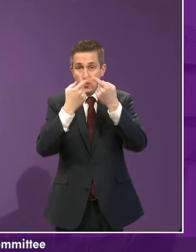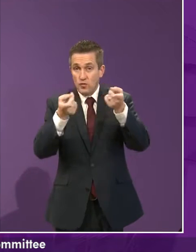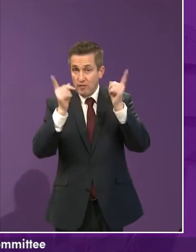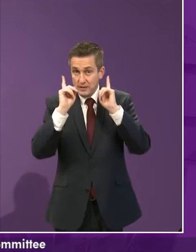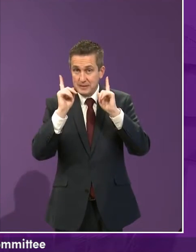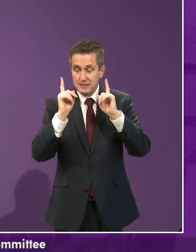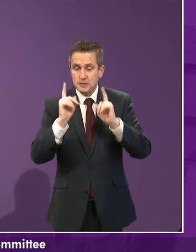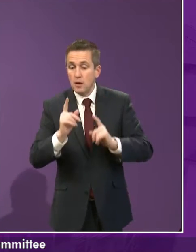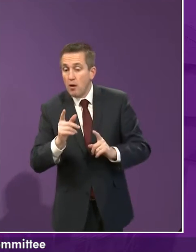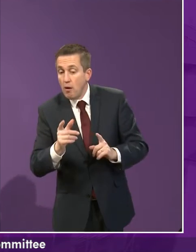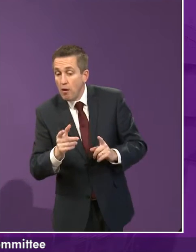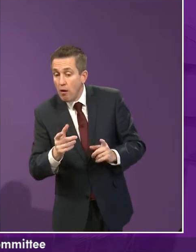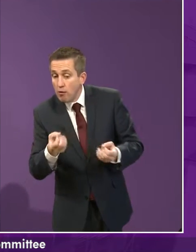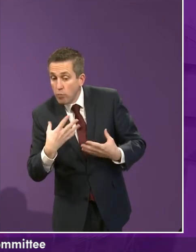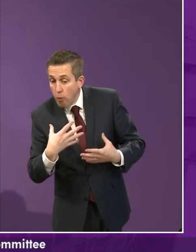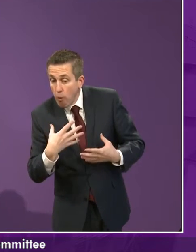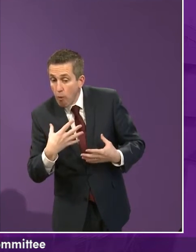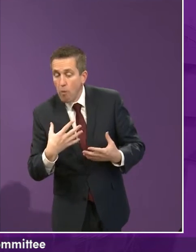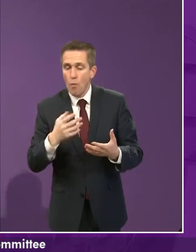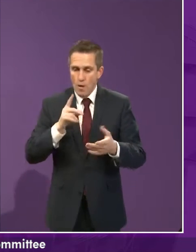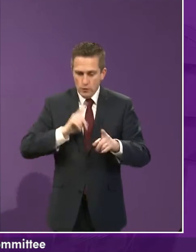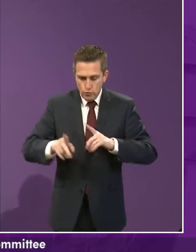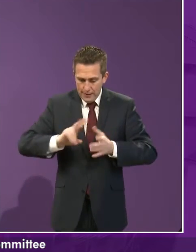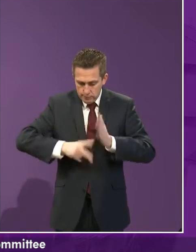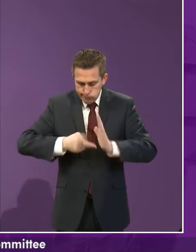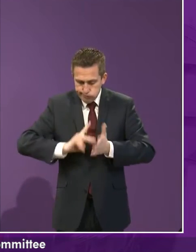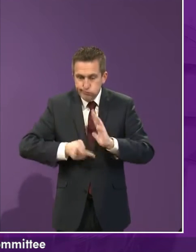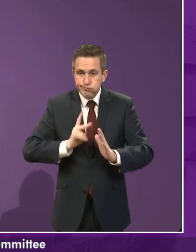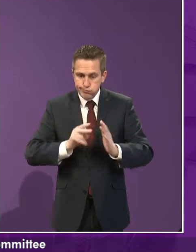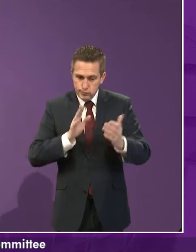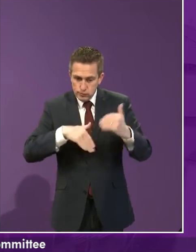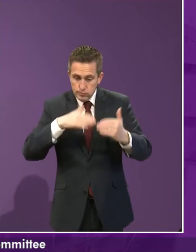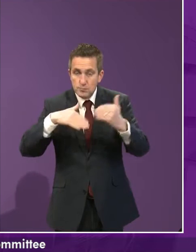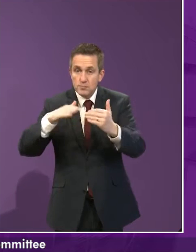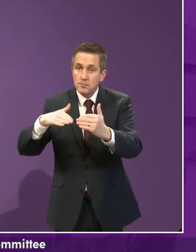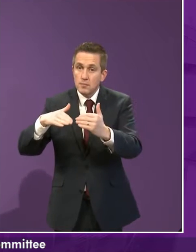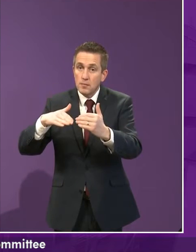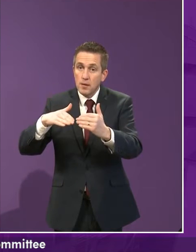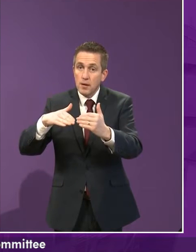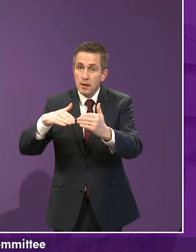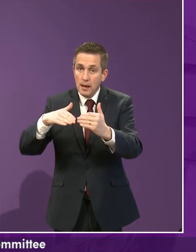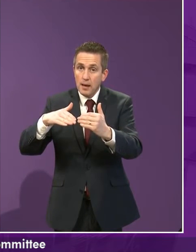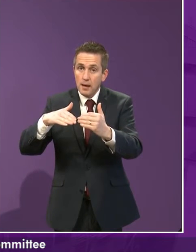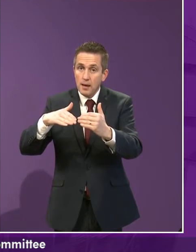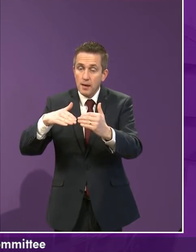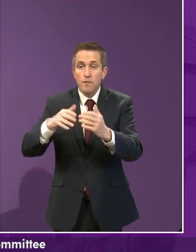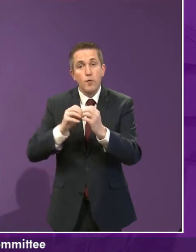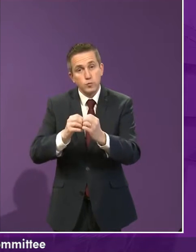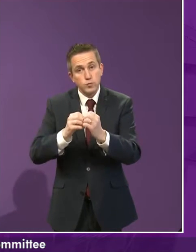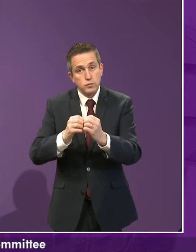the appropriate adjustments are made, but perhaps the applicant has not had